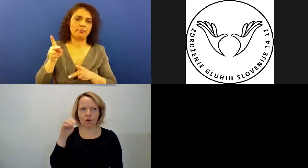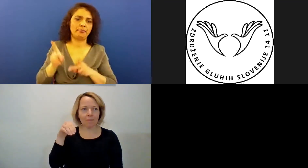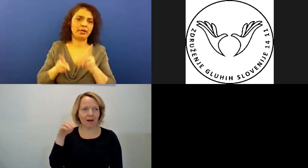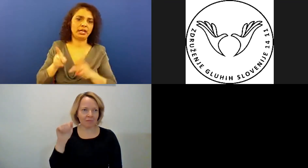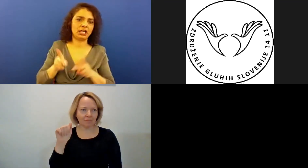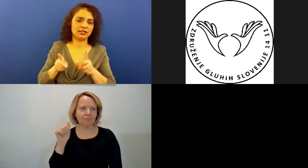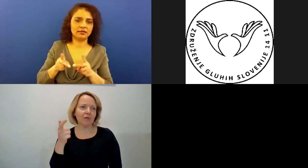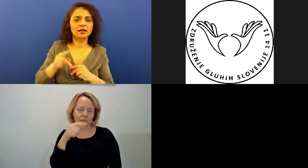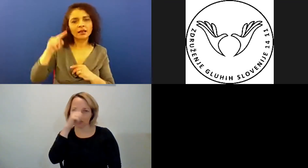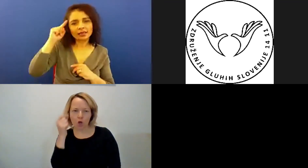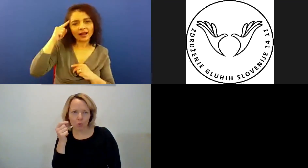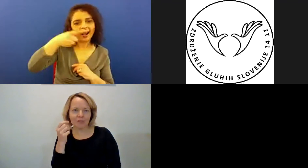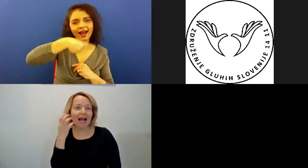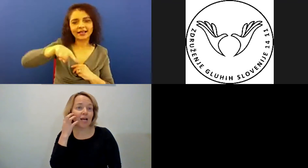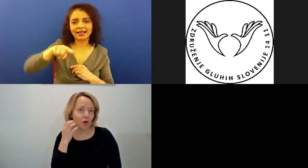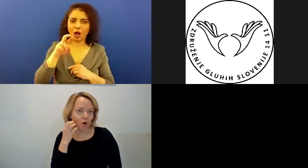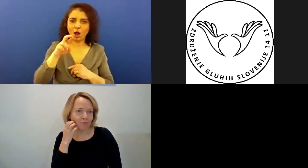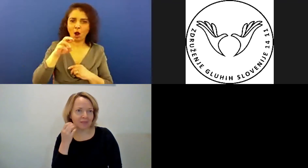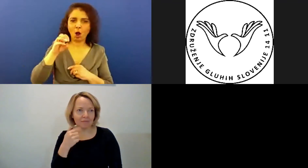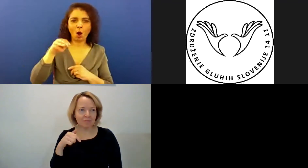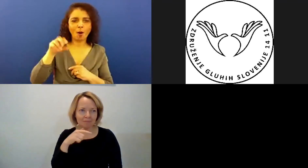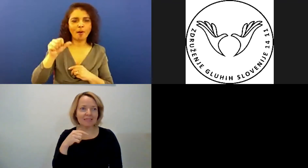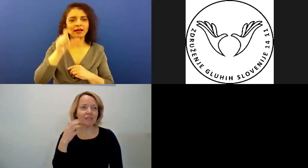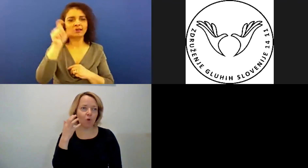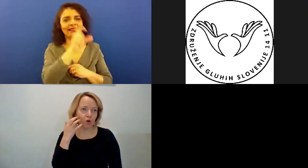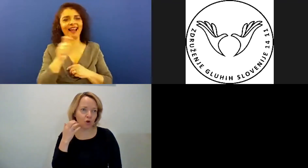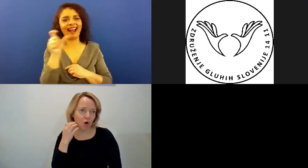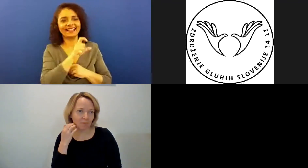What about my people, the Roma people?